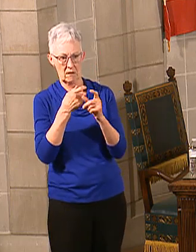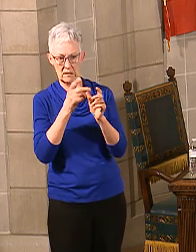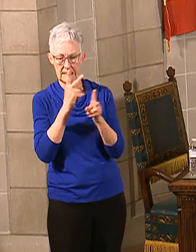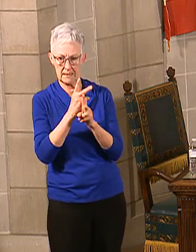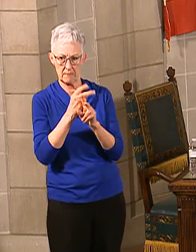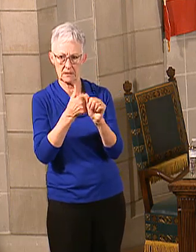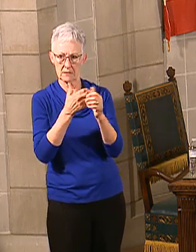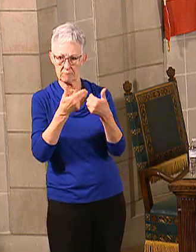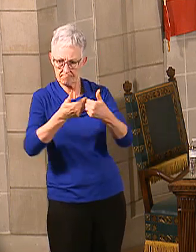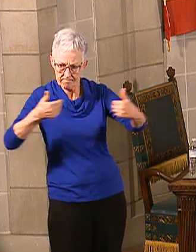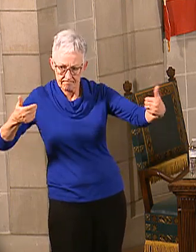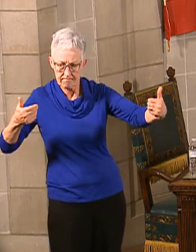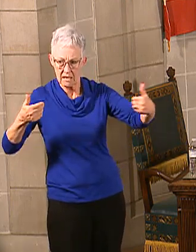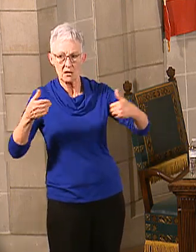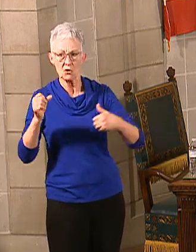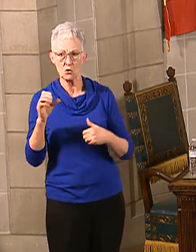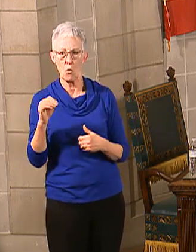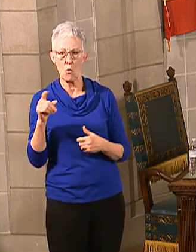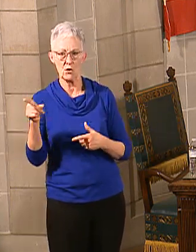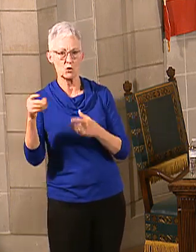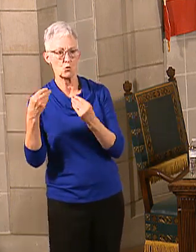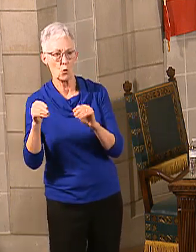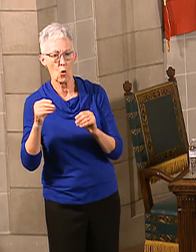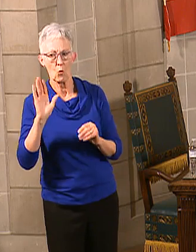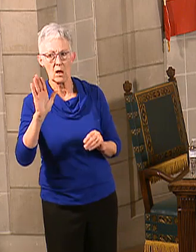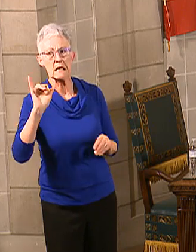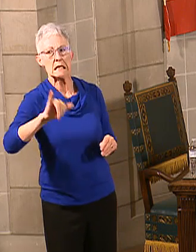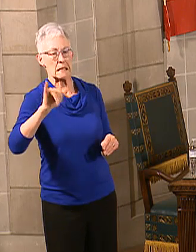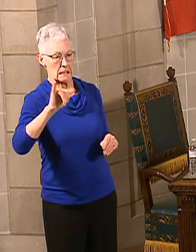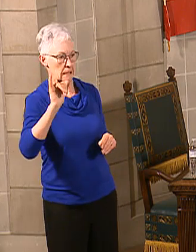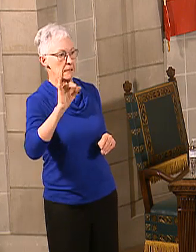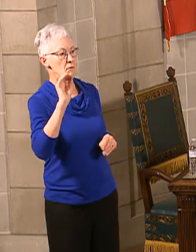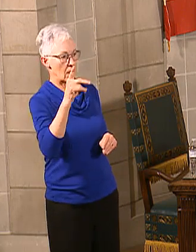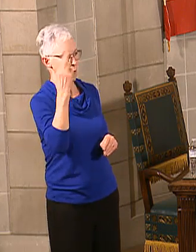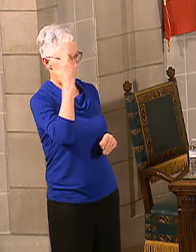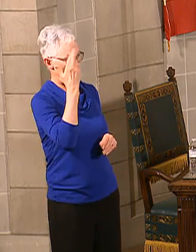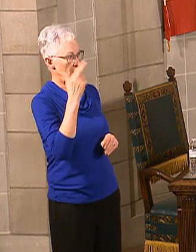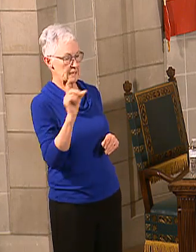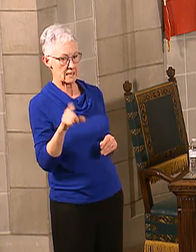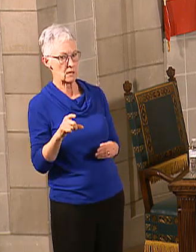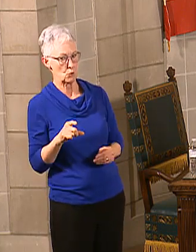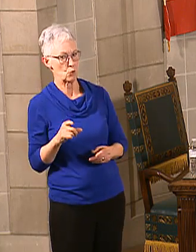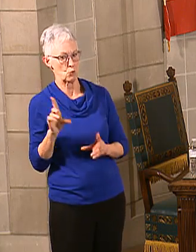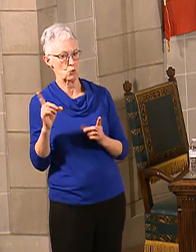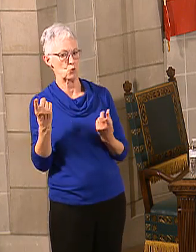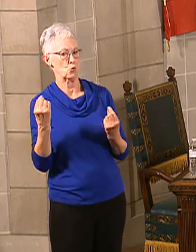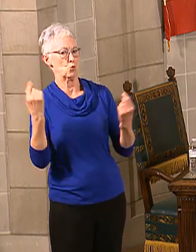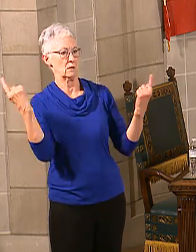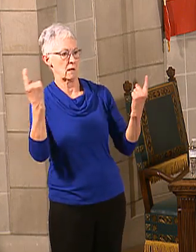us comply with all these social guidelines, hygiene guidelines, social distancing, physical distancing.